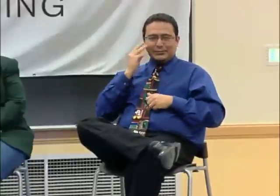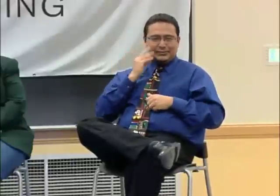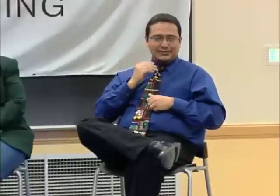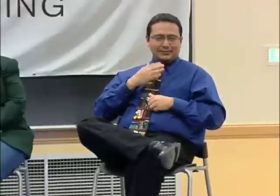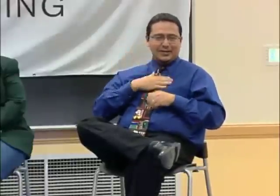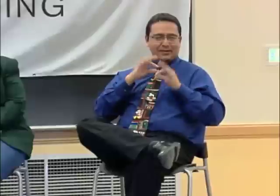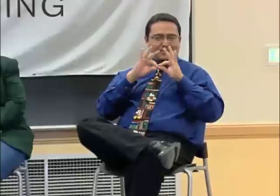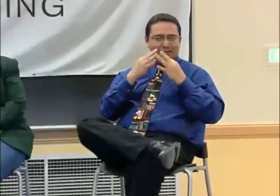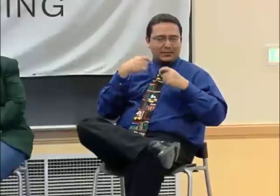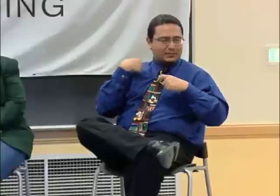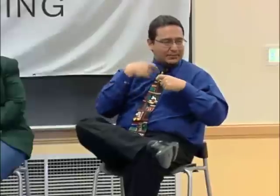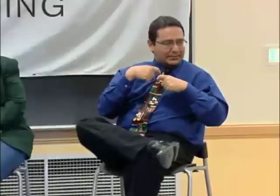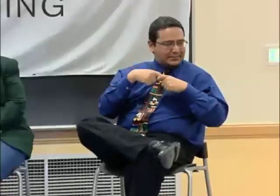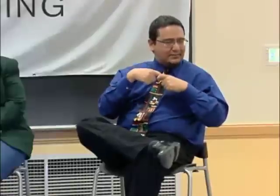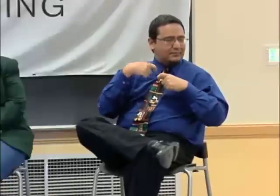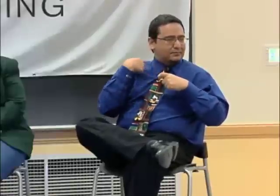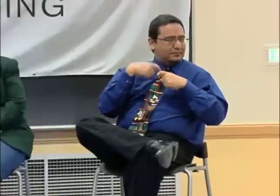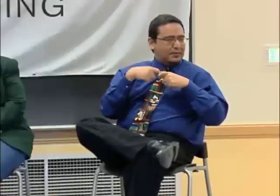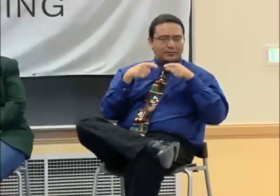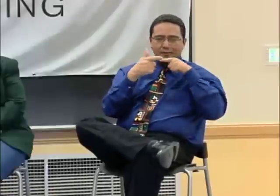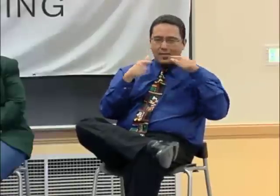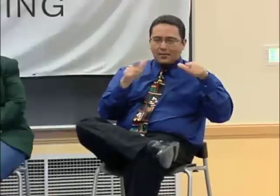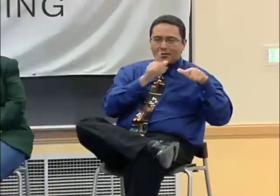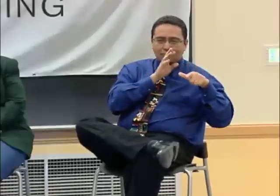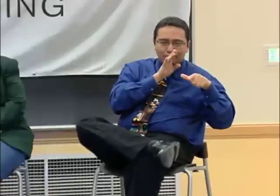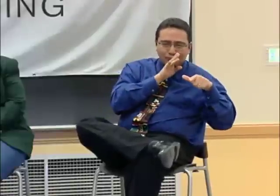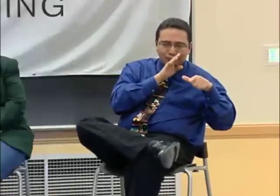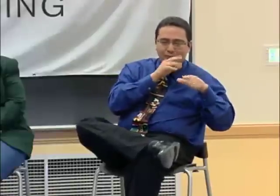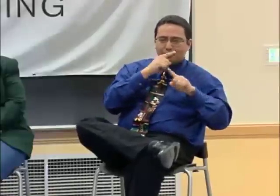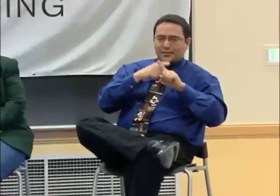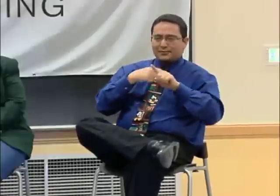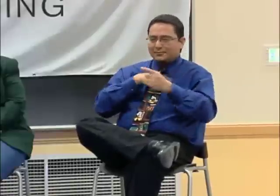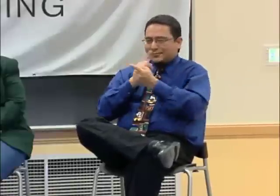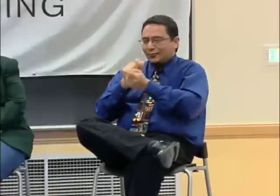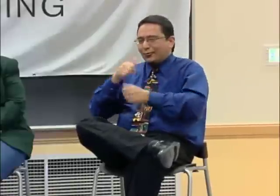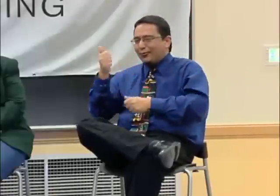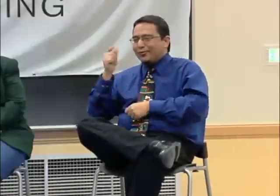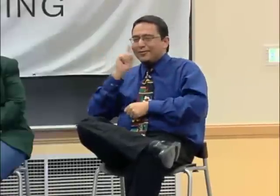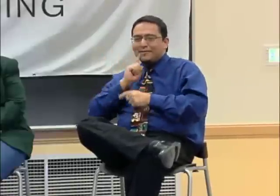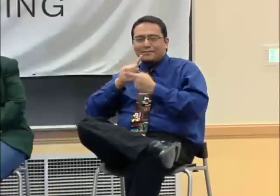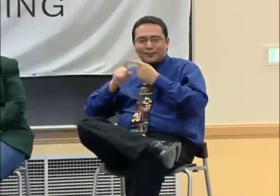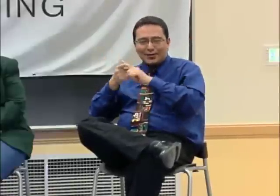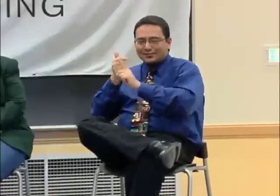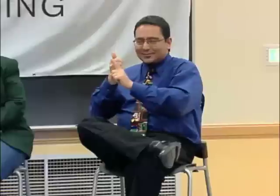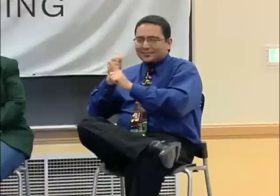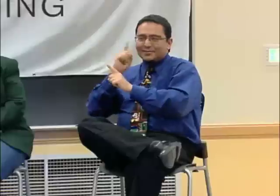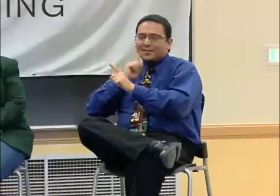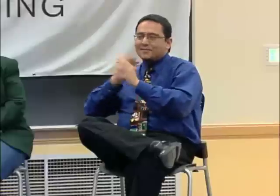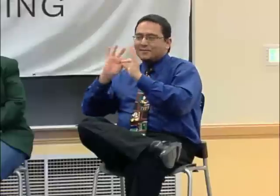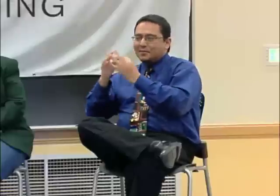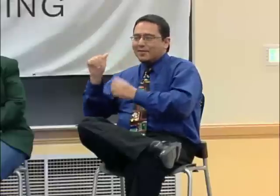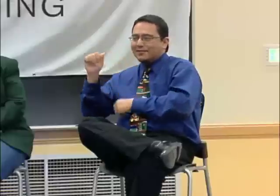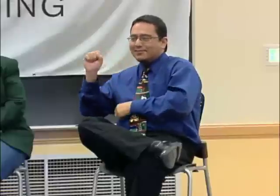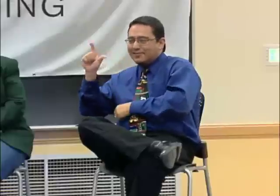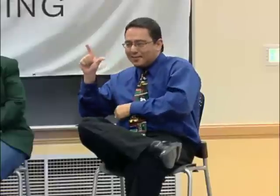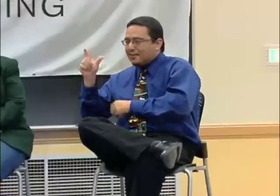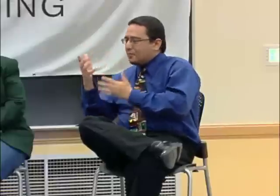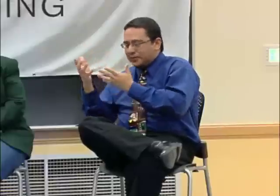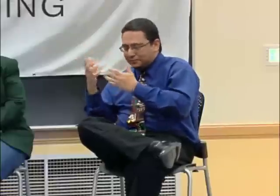And so I feel like that's mostly my experience. Similar to Spanish language, I have deaf